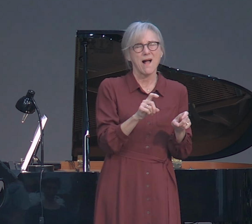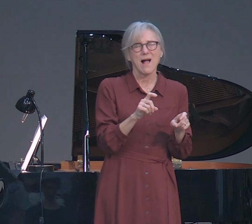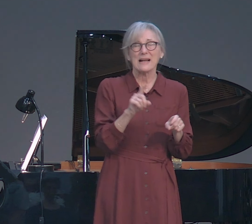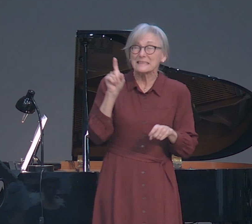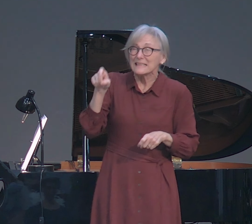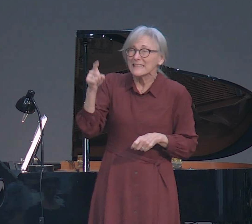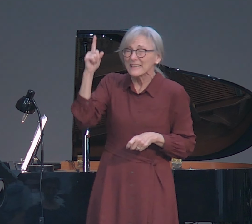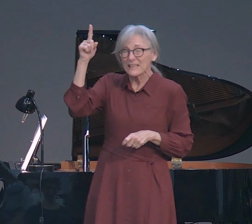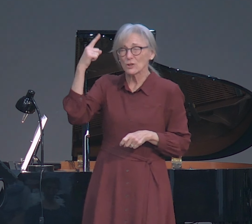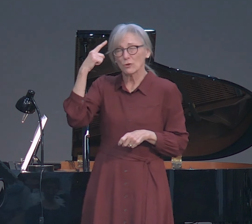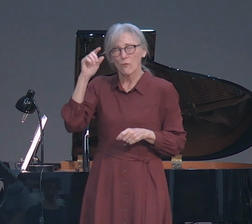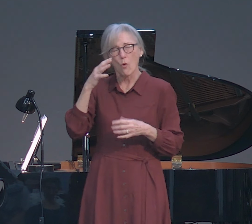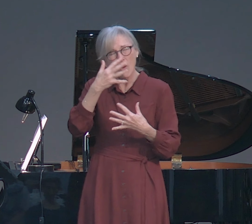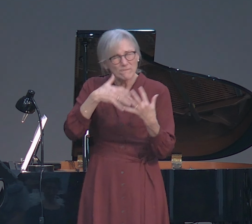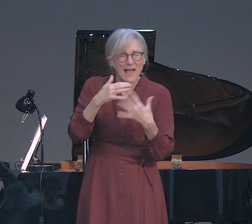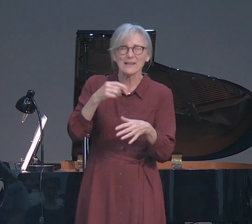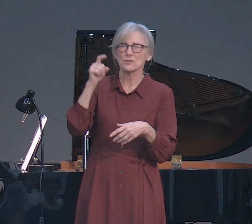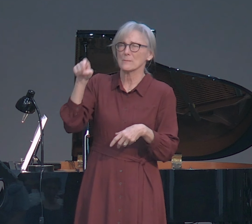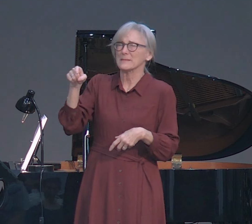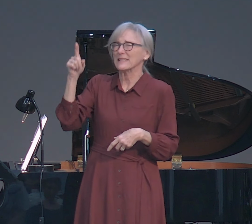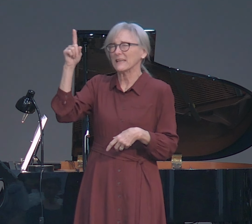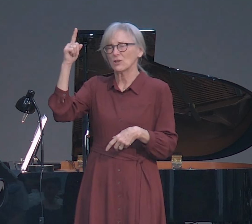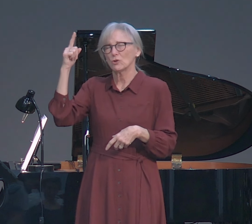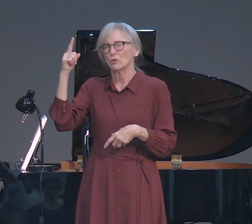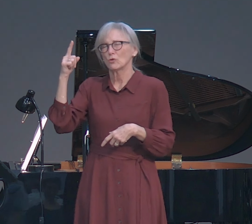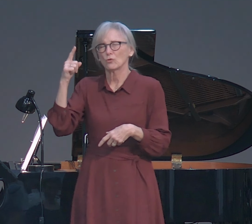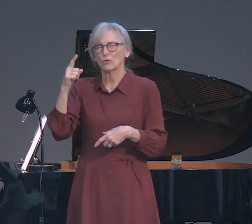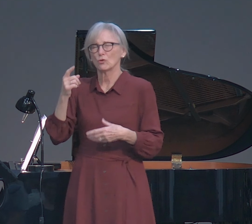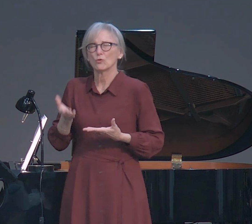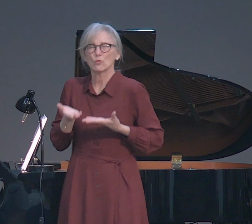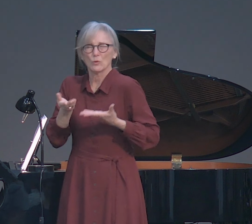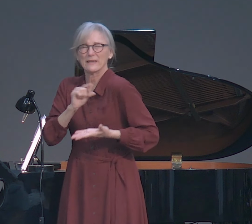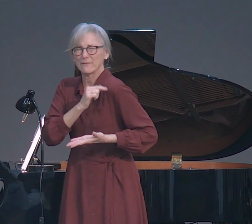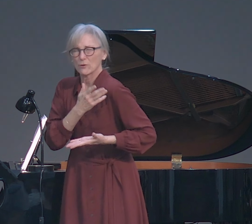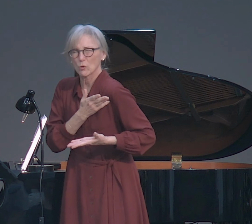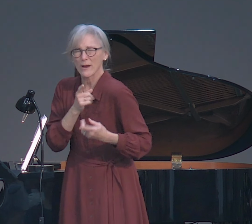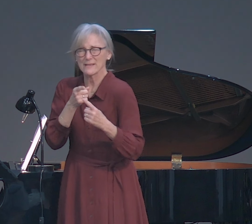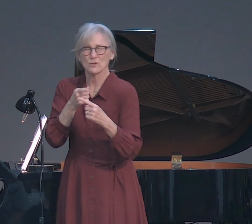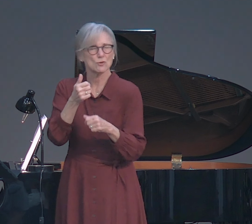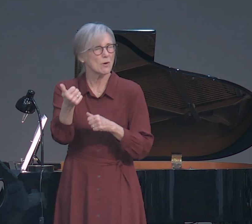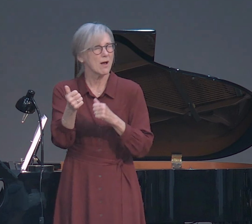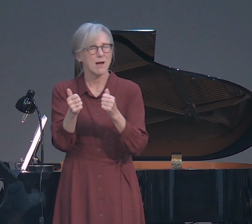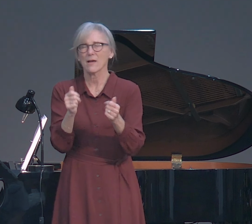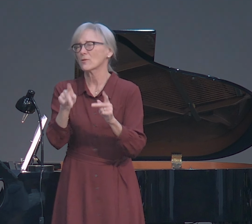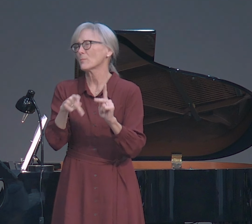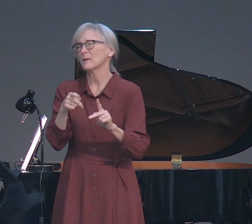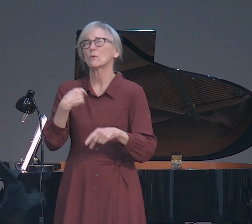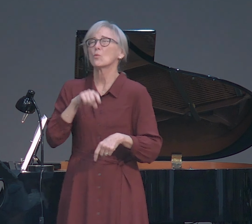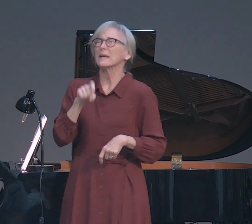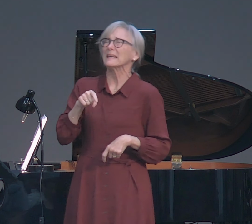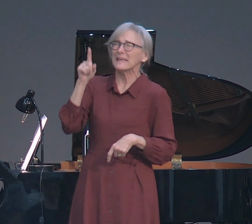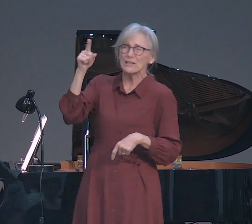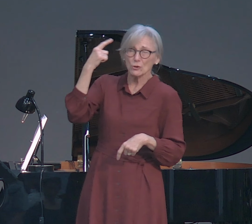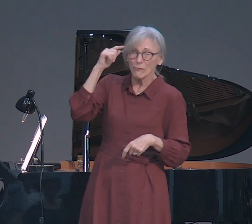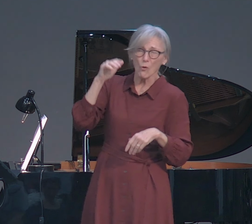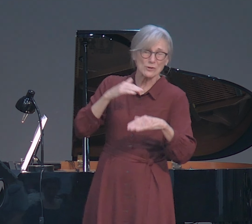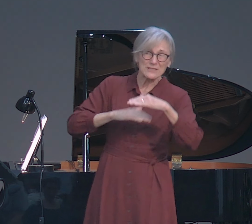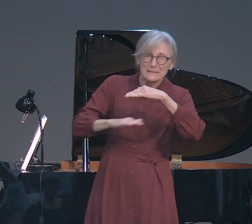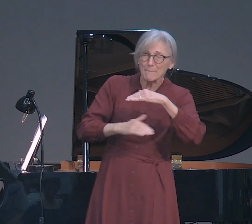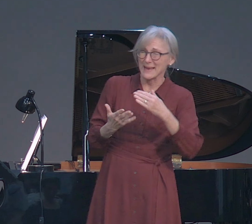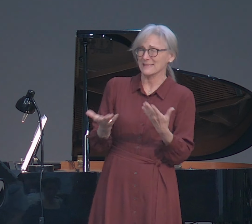fellowshipping and giving others the grace and love that you've extended to us. We also just need you for the basic things, for breath and